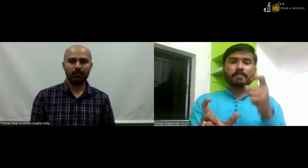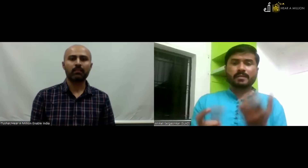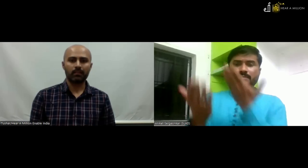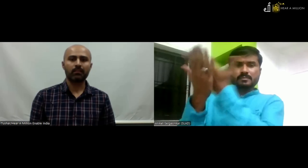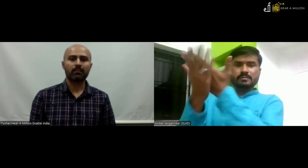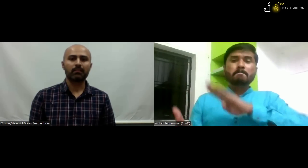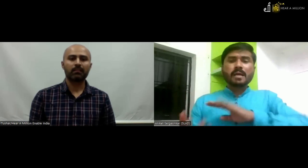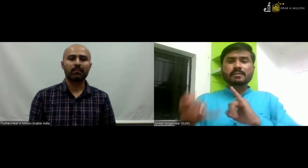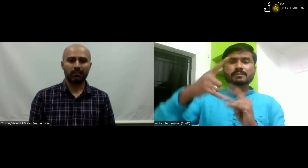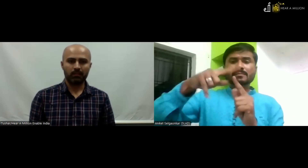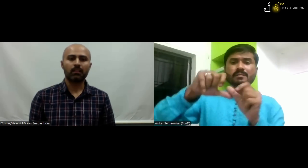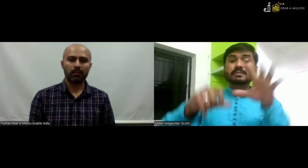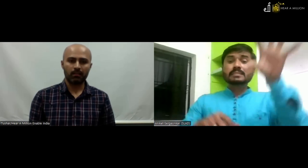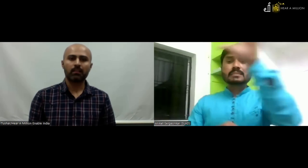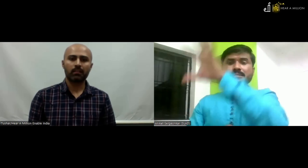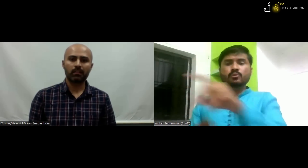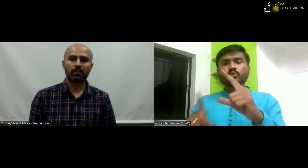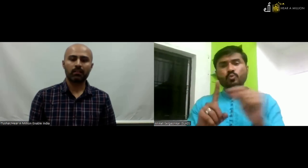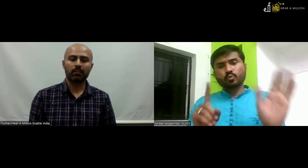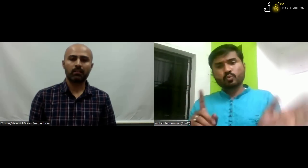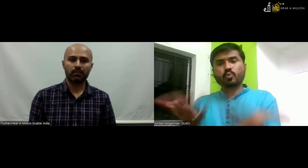CONTEMPEPER. It is